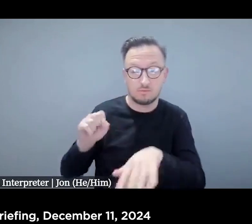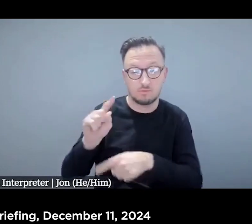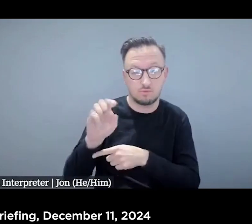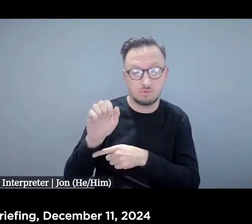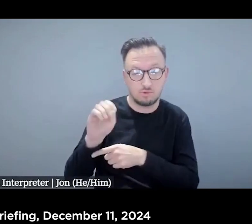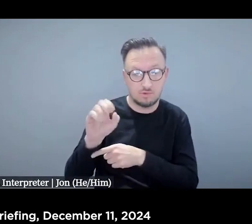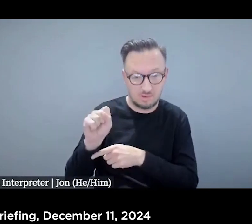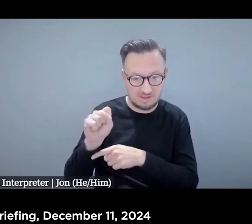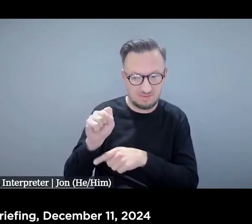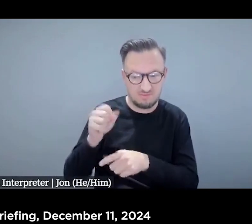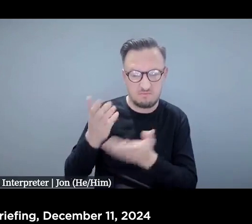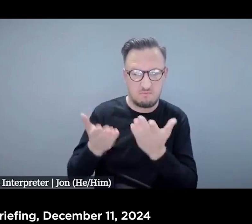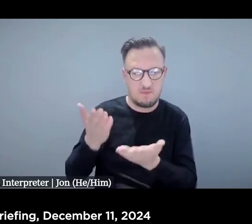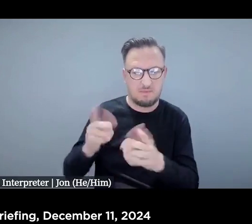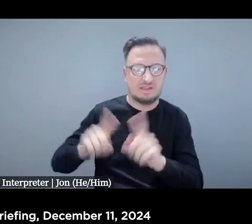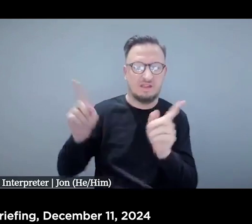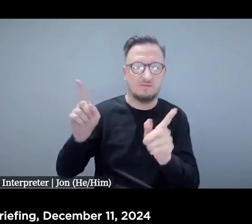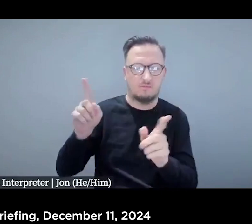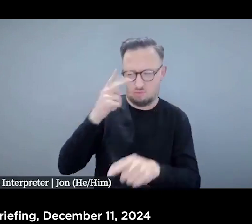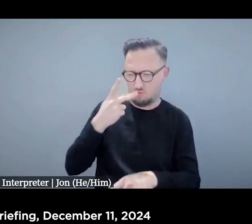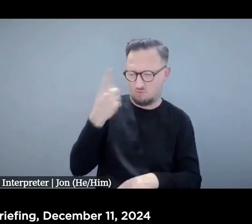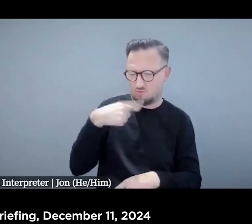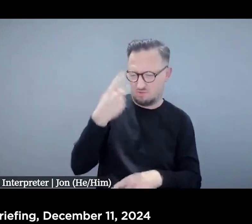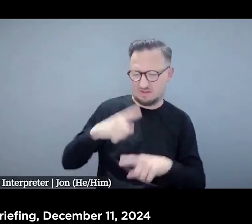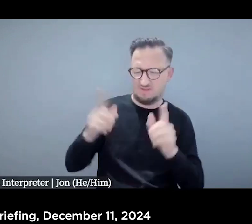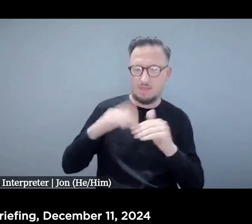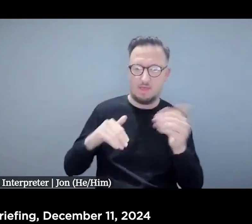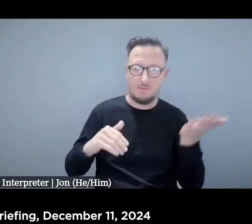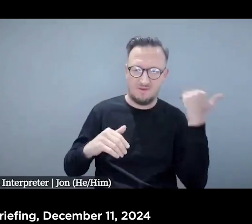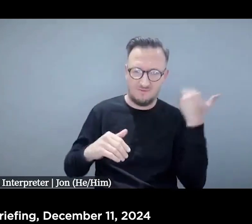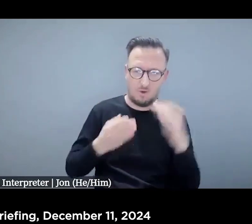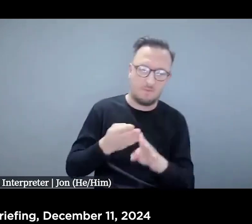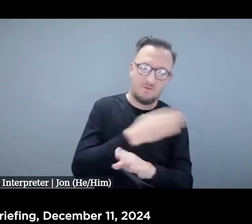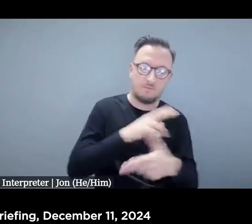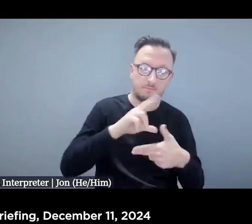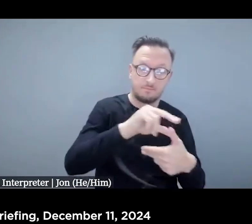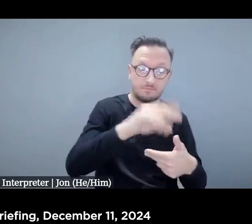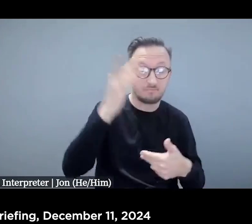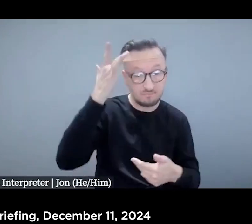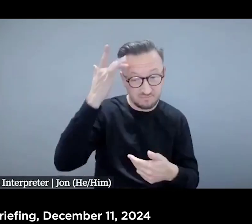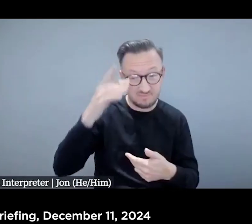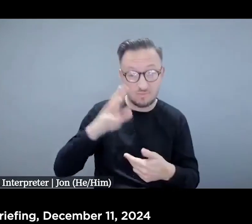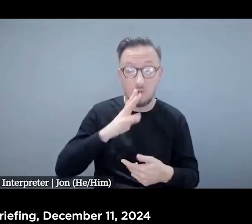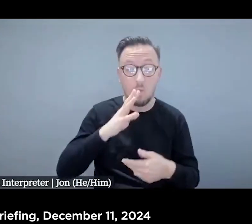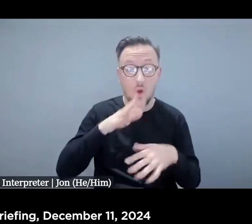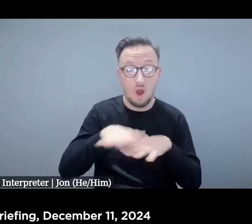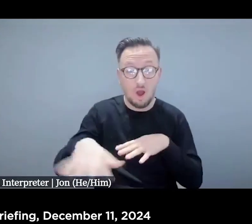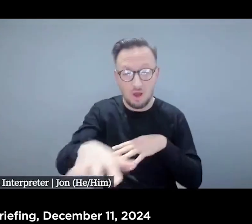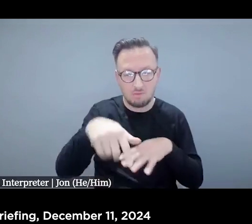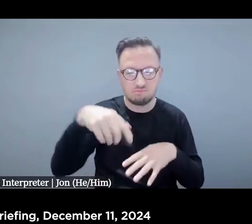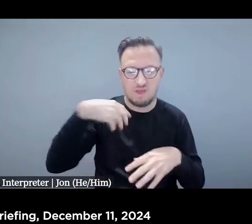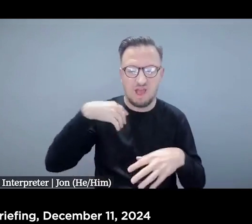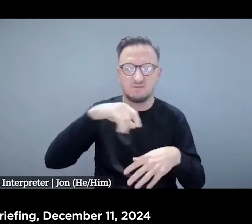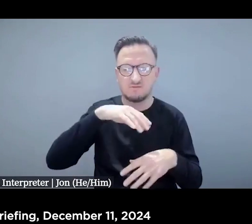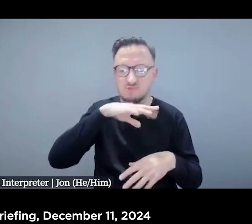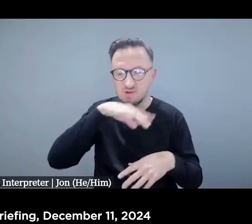pre-Helene. Because of the large amount of debris in our local waterways, we can expect that some areas may respond